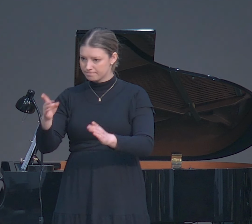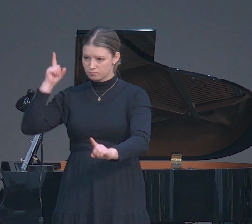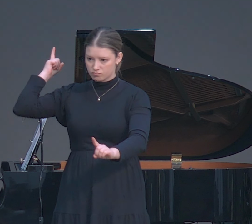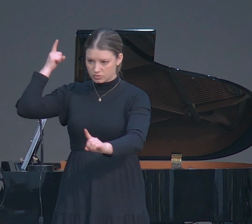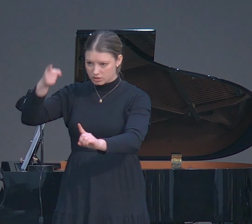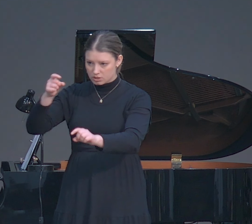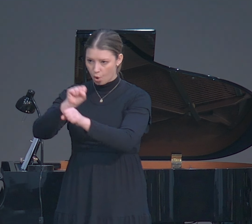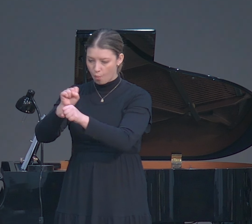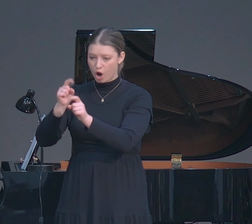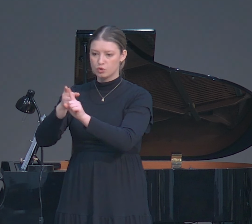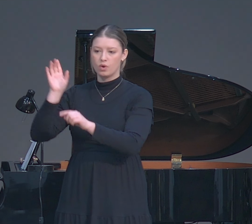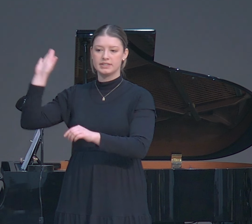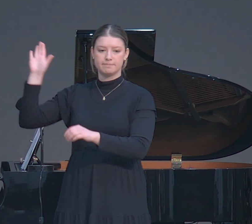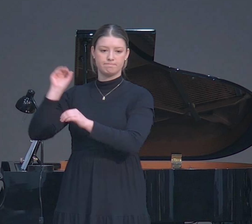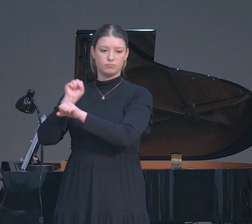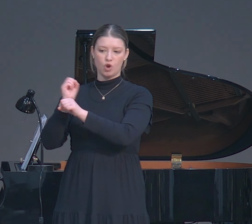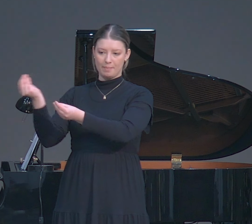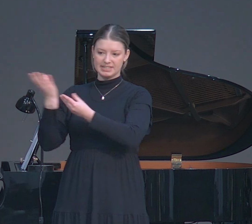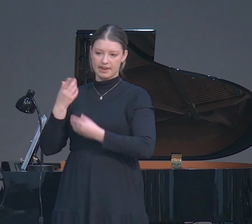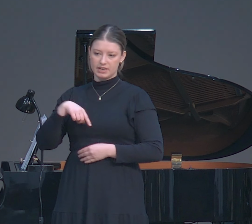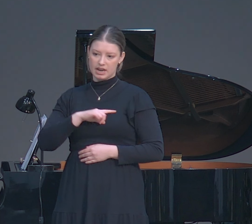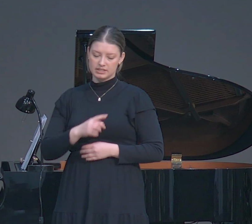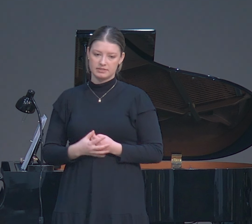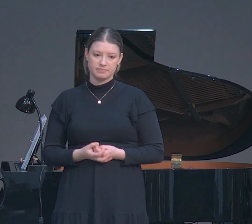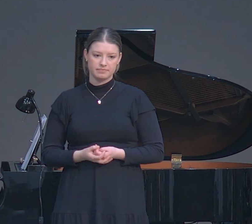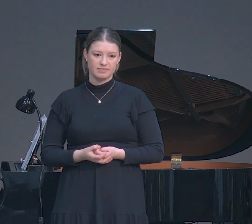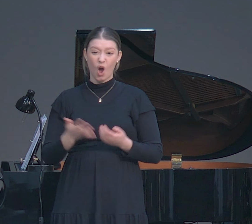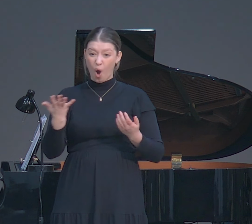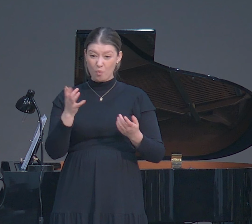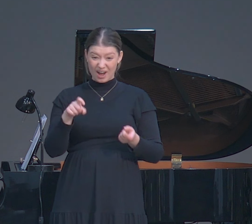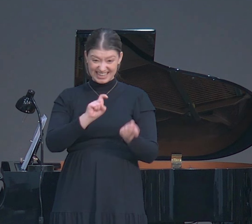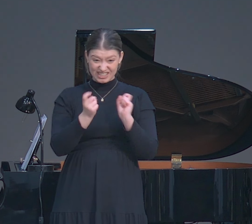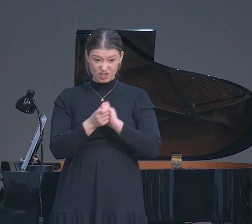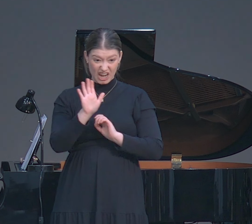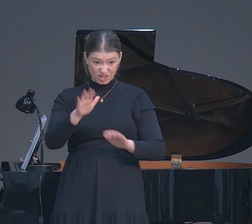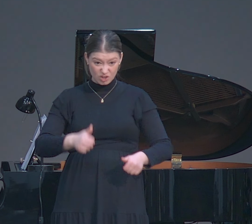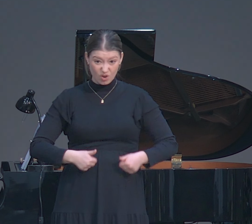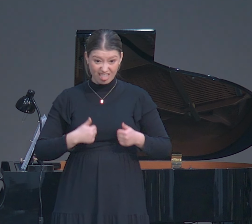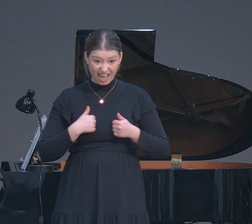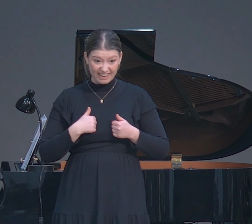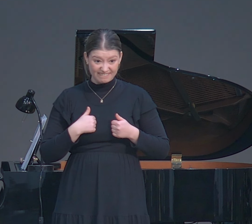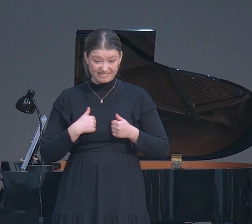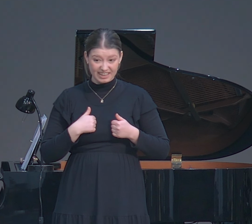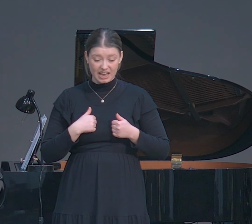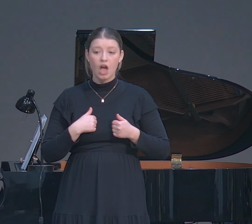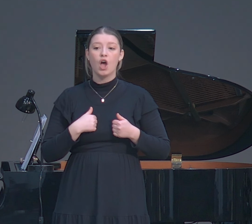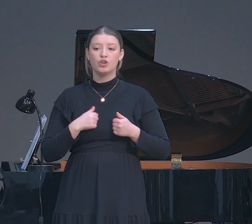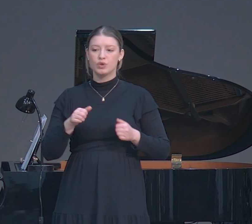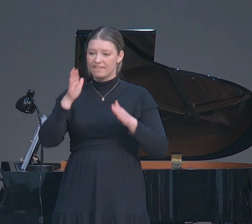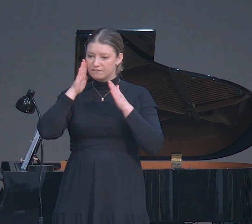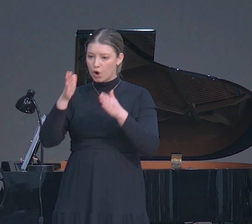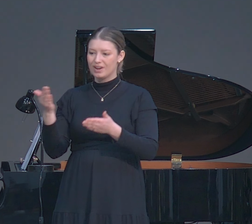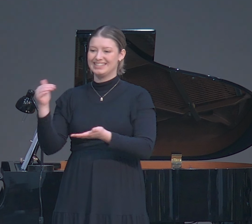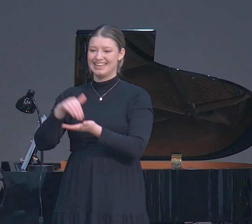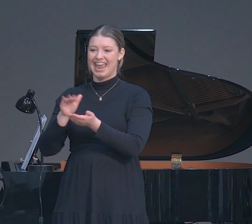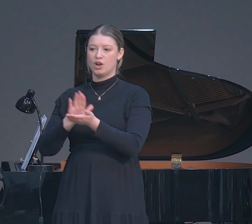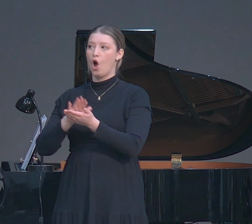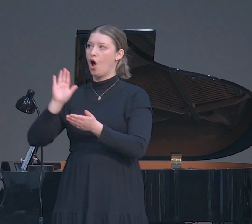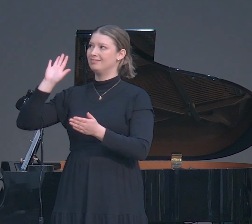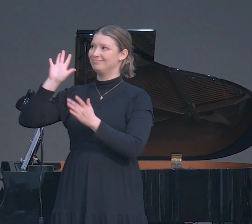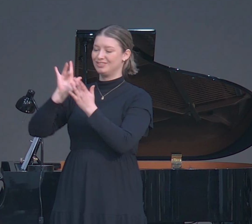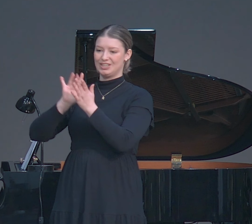mission? What needs to change in your life to get you back on the mission? Let's